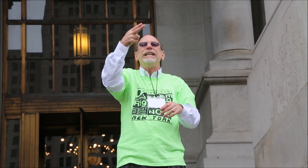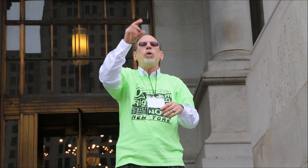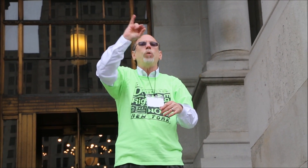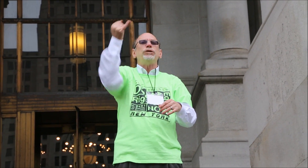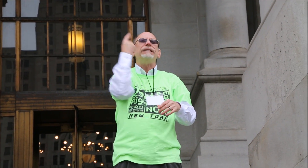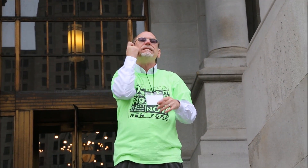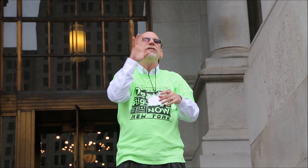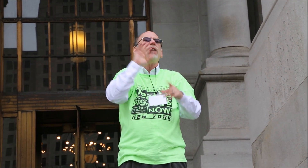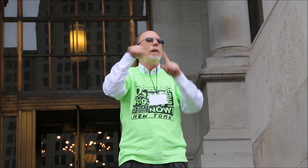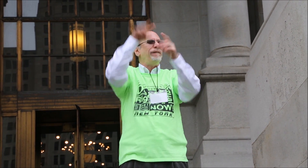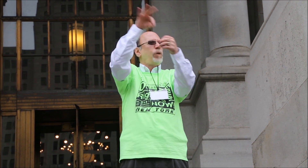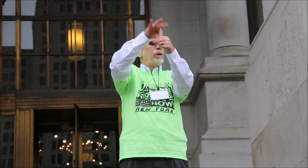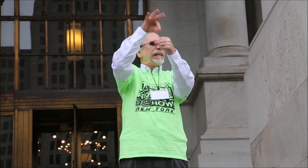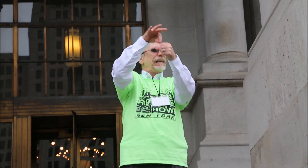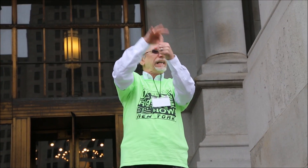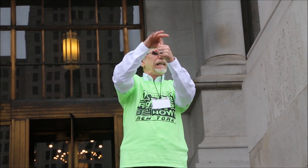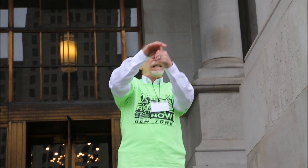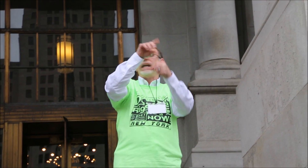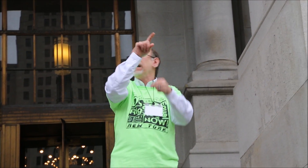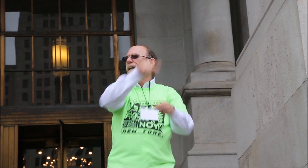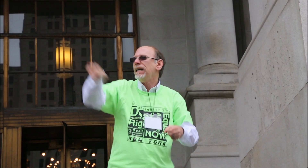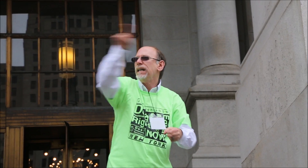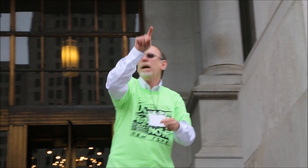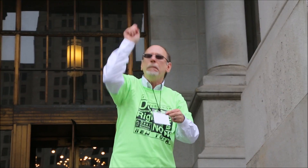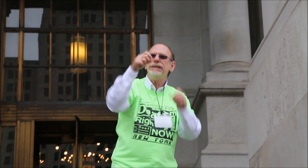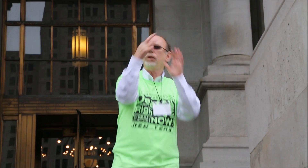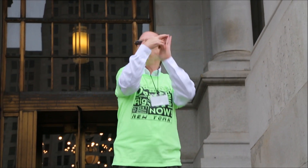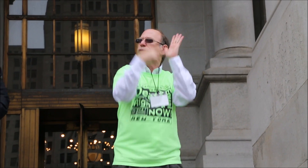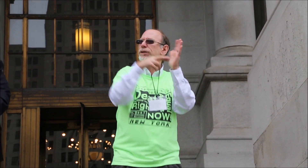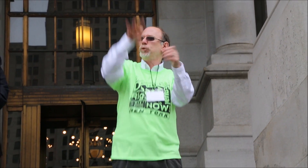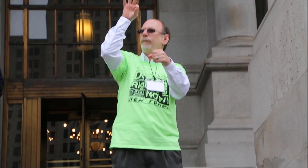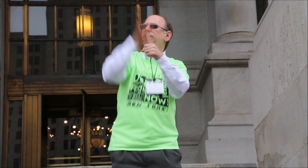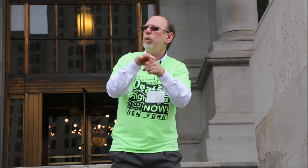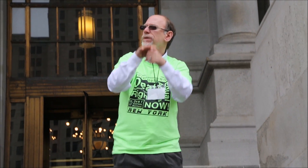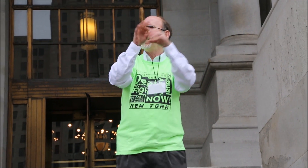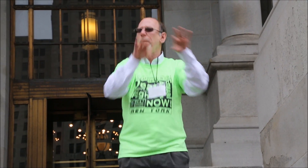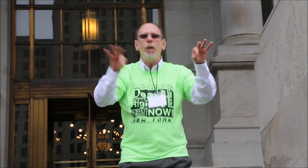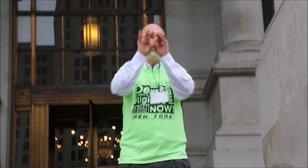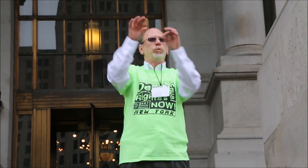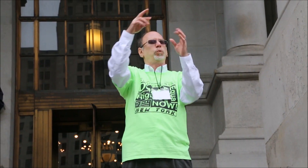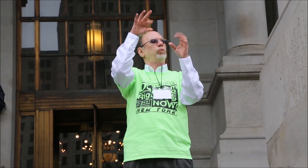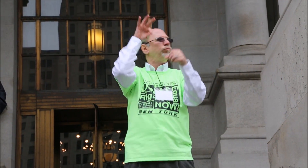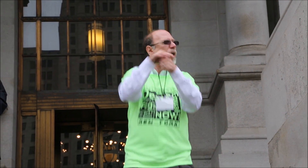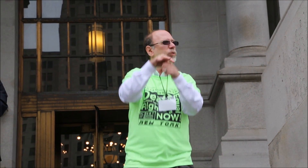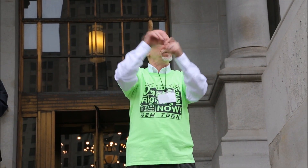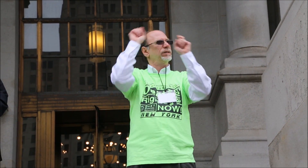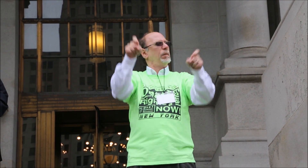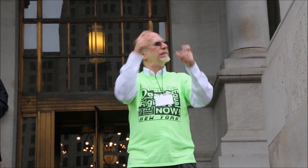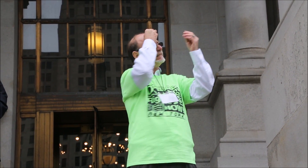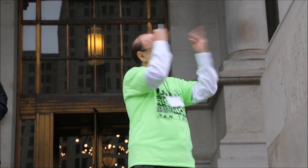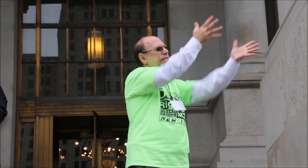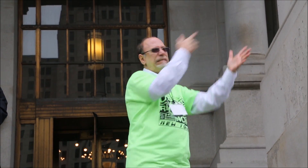we want to have done. We need jobs. We need to let them know, where are our jobs? Where are they? We also need improvement